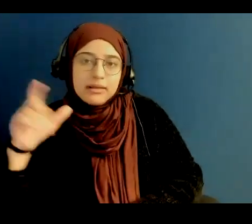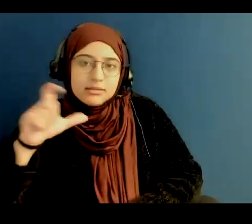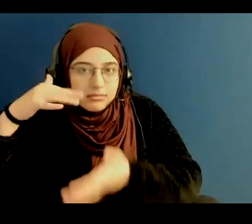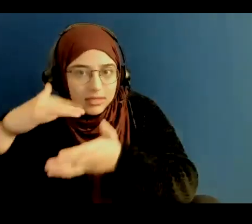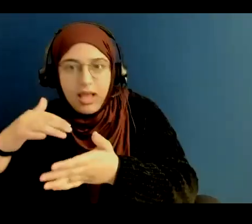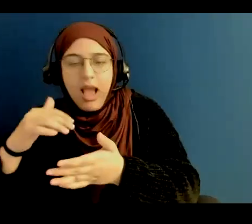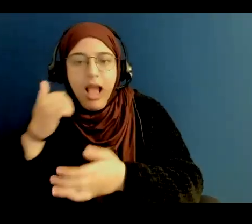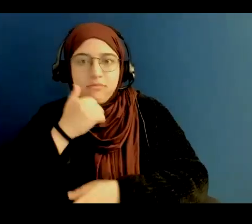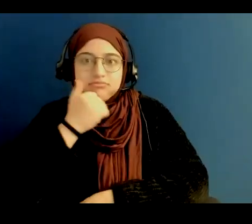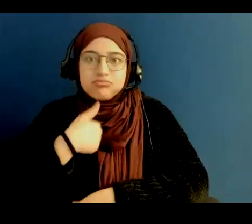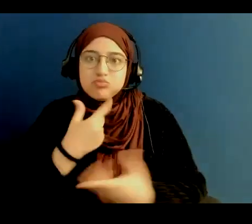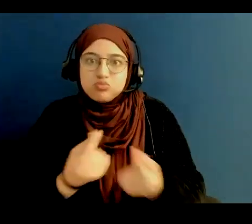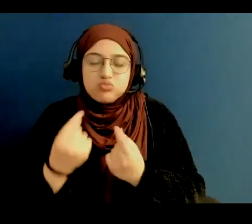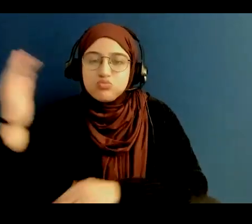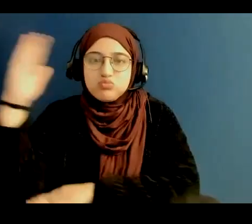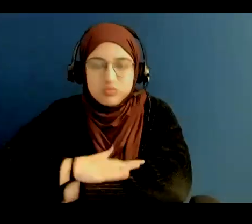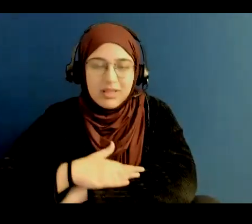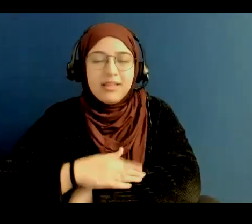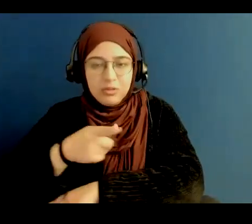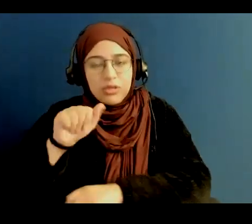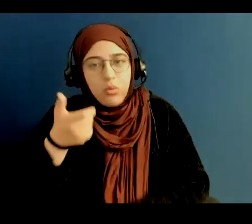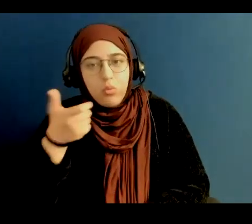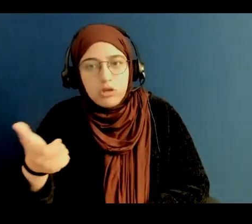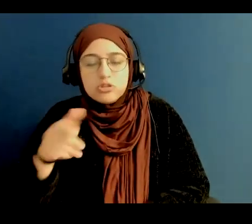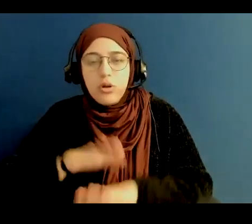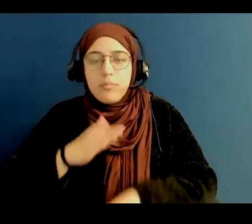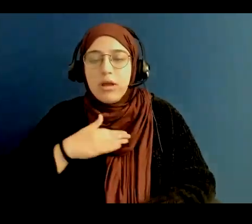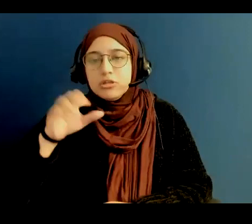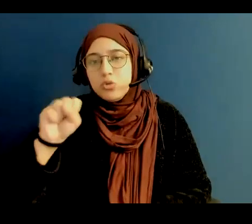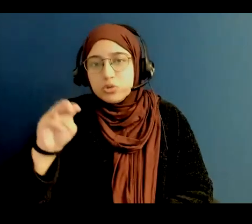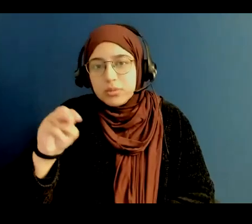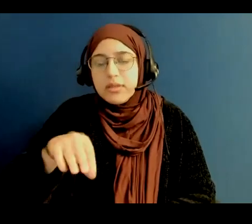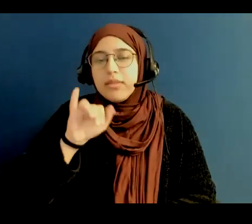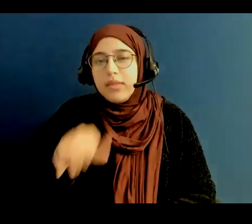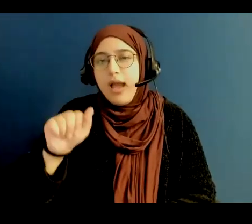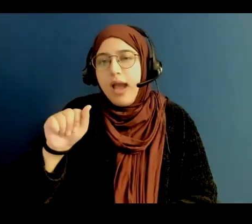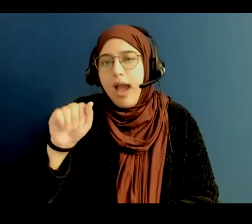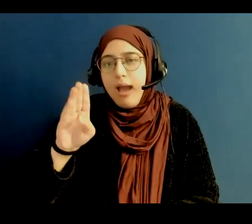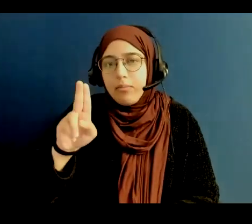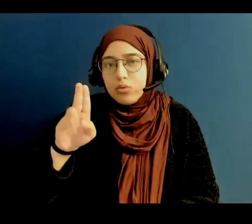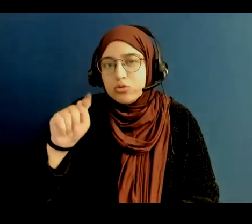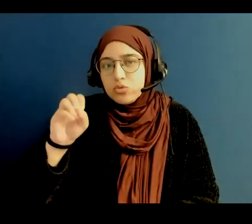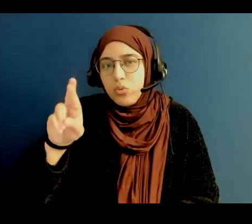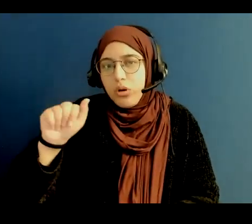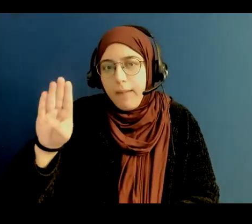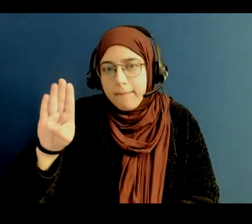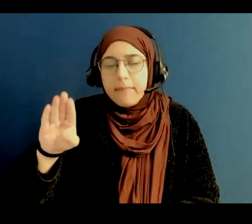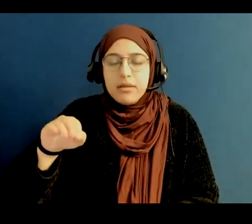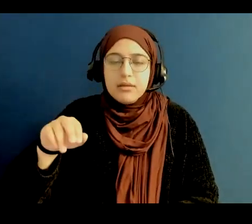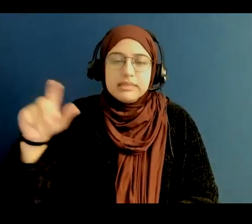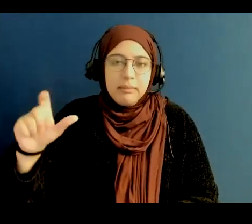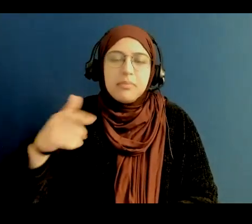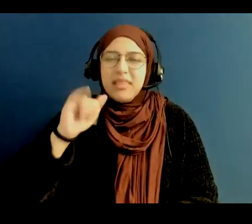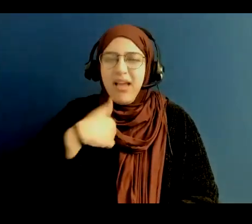watch it on my social media, which is called Abu Turab Islam. I will write it down here. And if you have any questions there, I